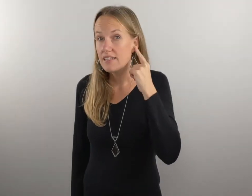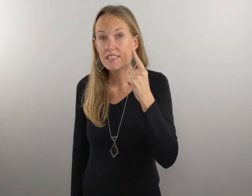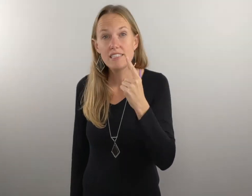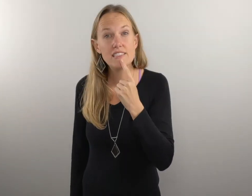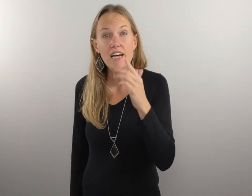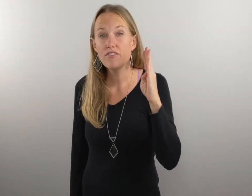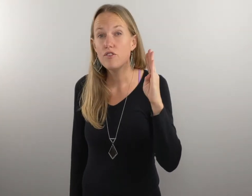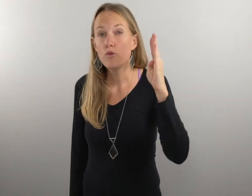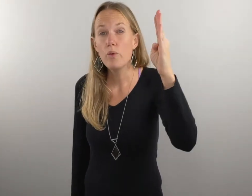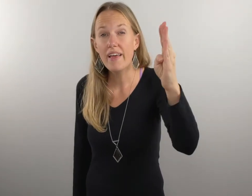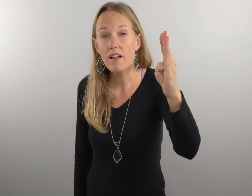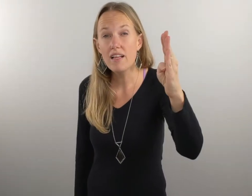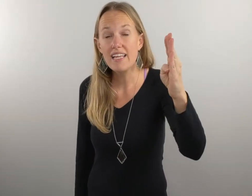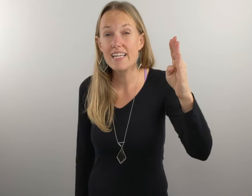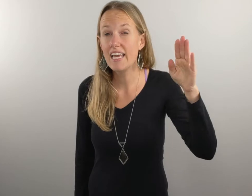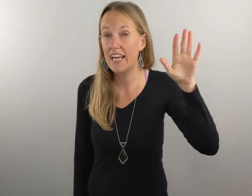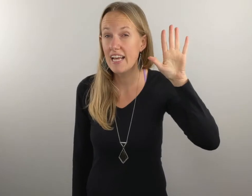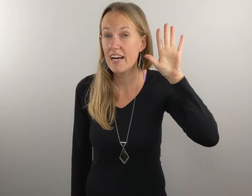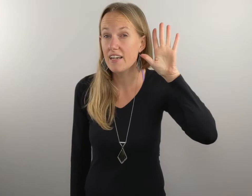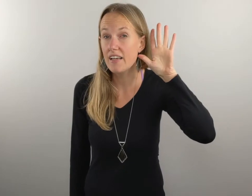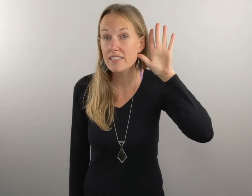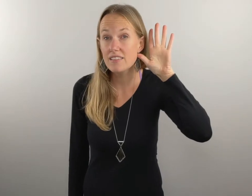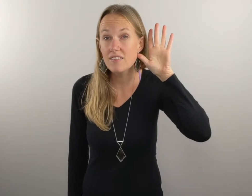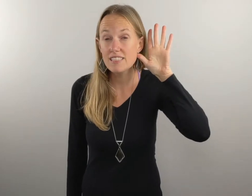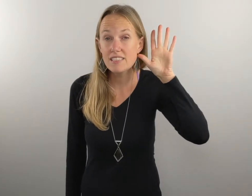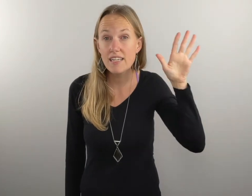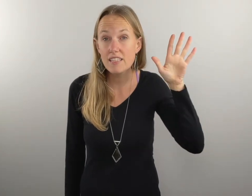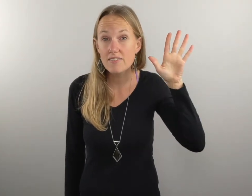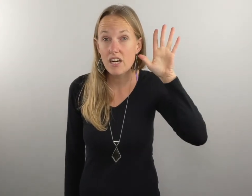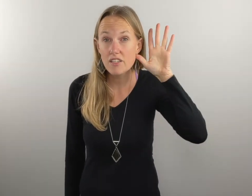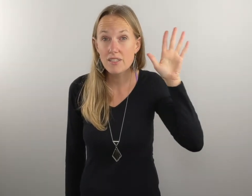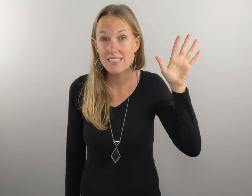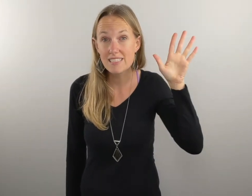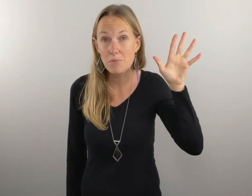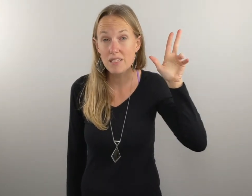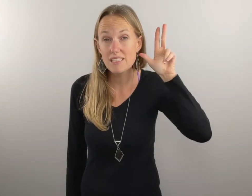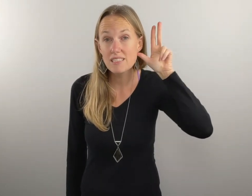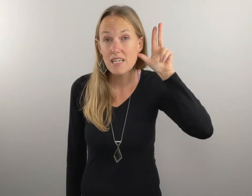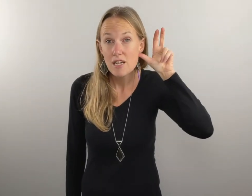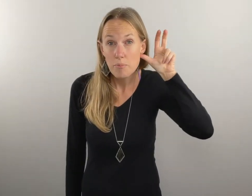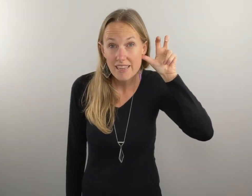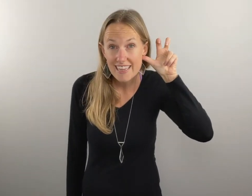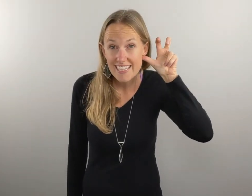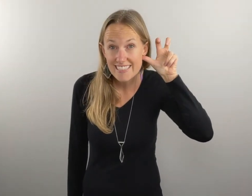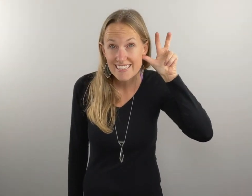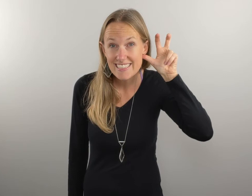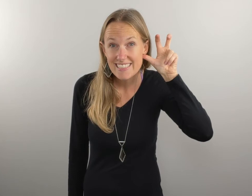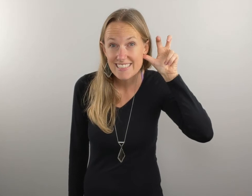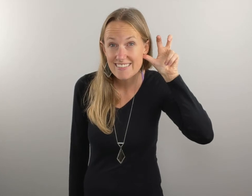The deaf will and then hear. Now this is always a sign that I've taught you because it's simplest, but this, so kind